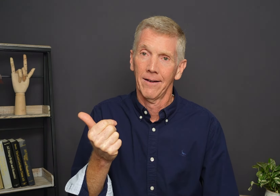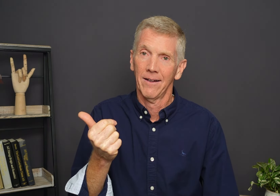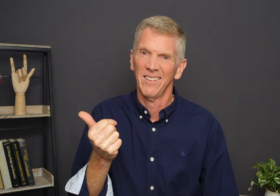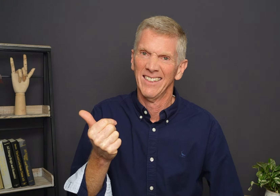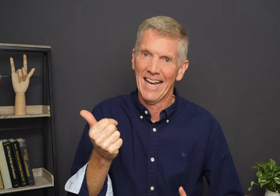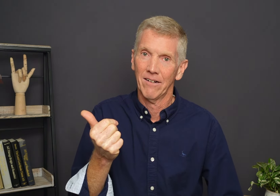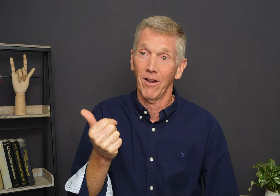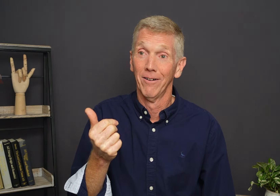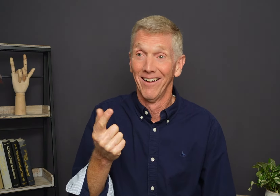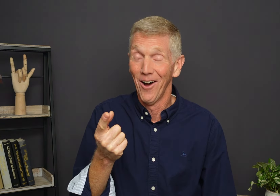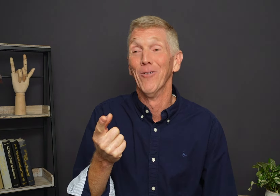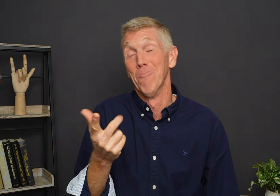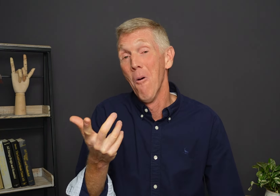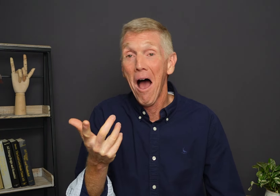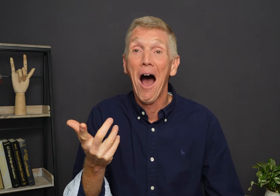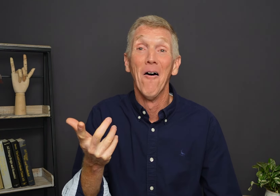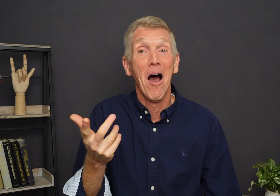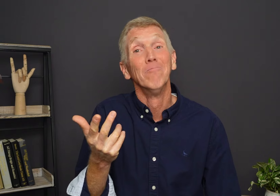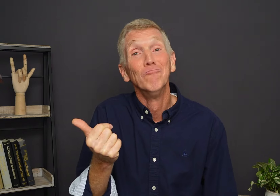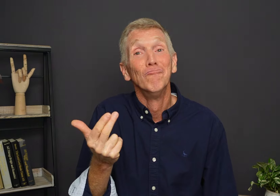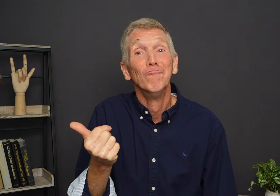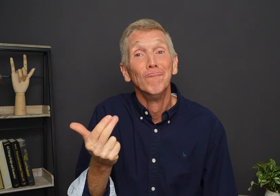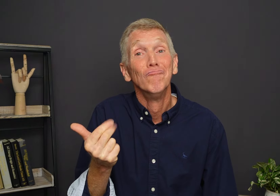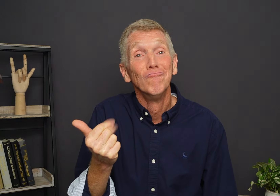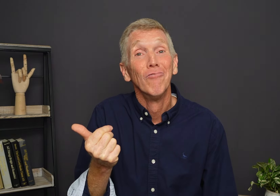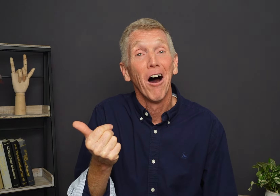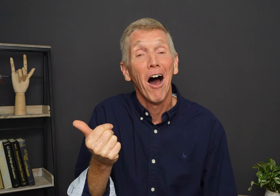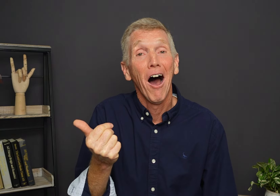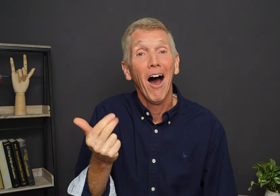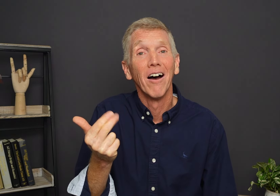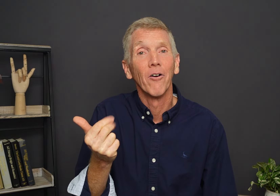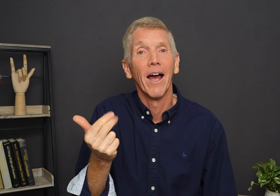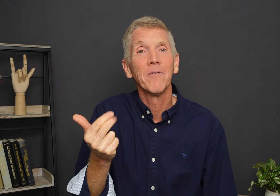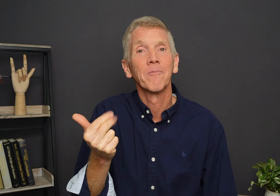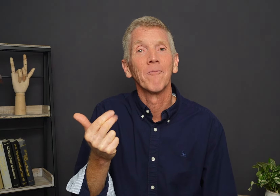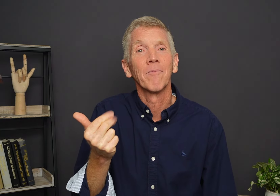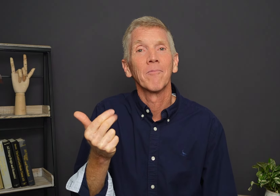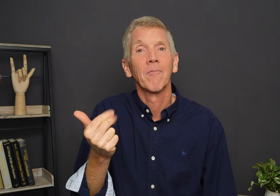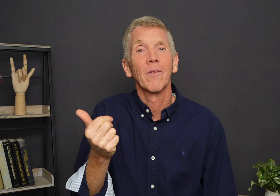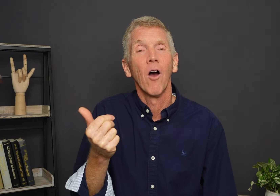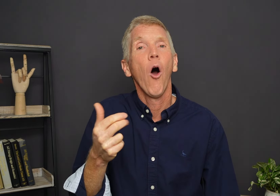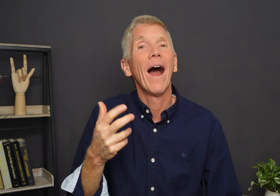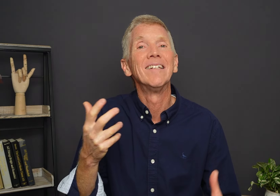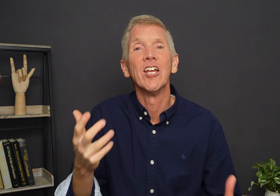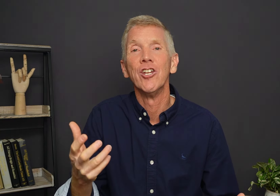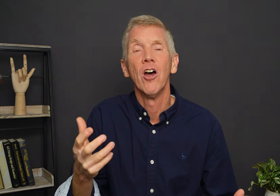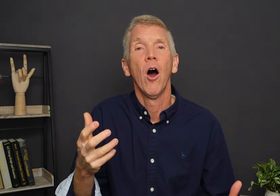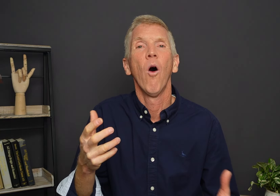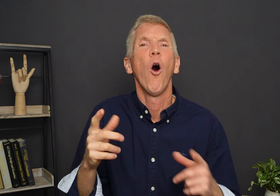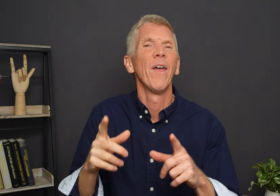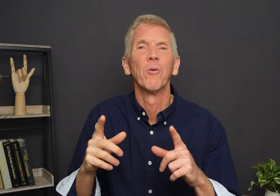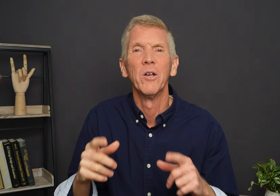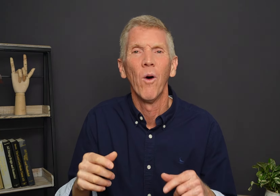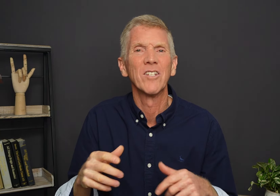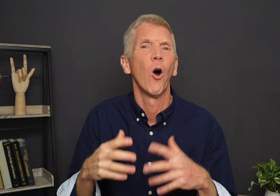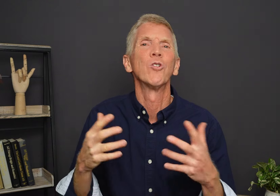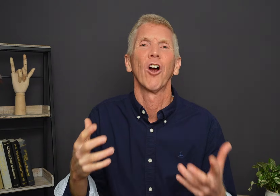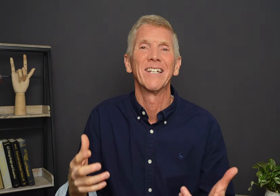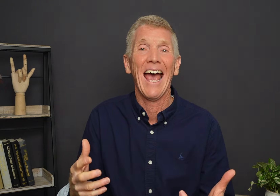A little negative there. Oh, wow, wow. Ha, ha, right? Oh, I didn't know. Oh, that really was. Oh, sarcastic.